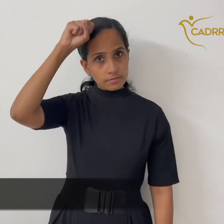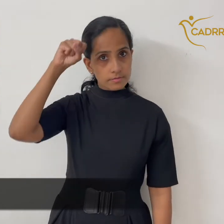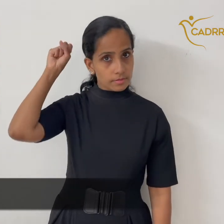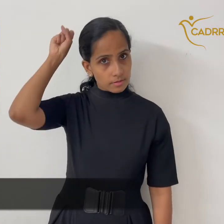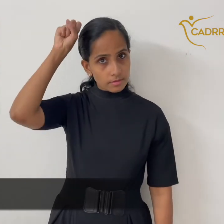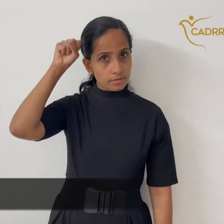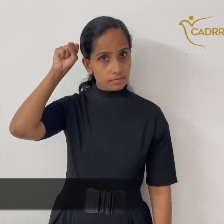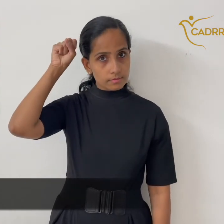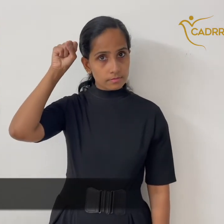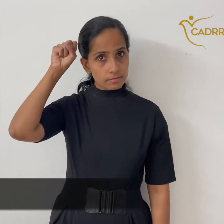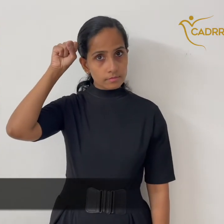Amritsar,